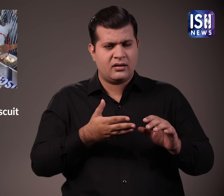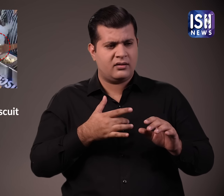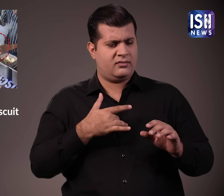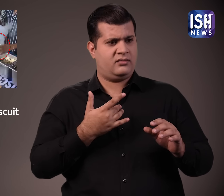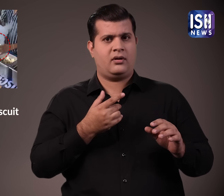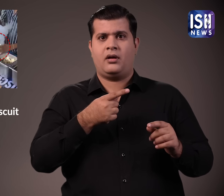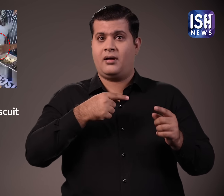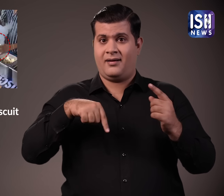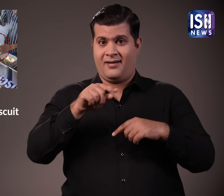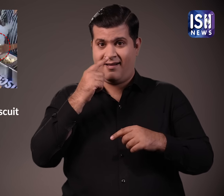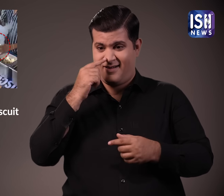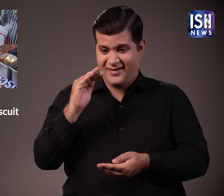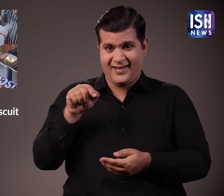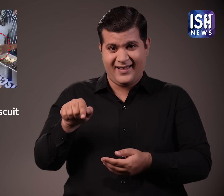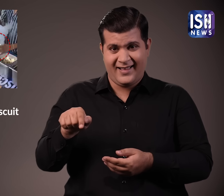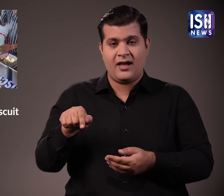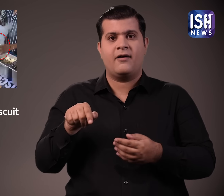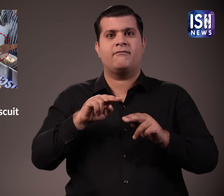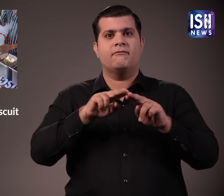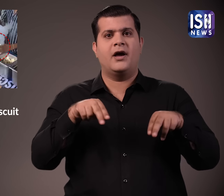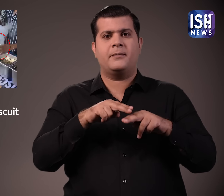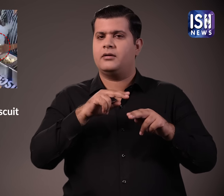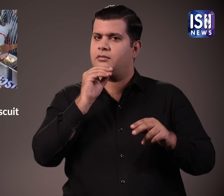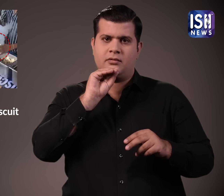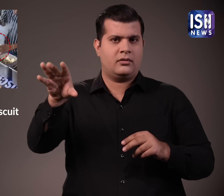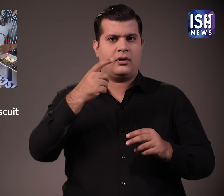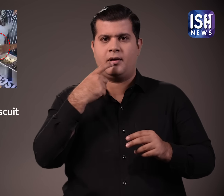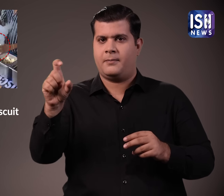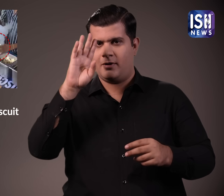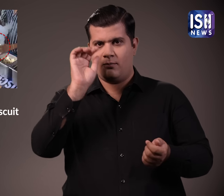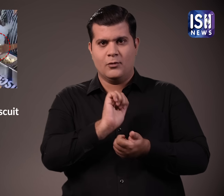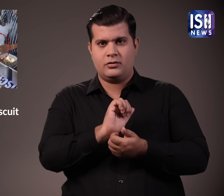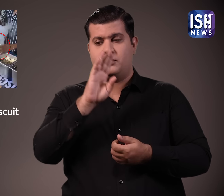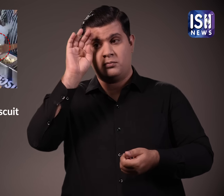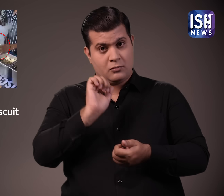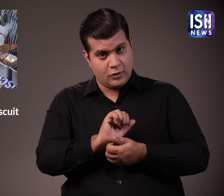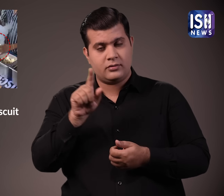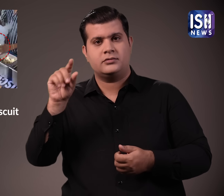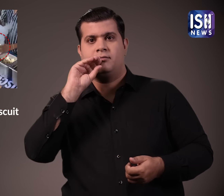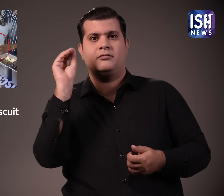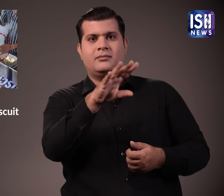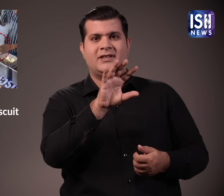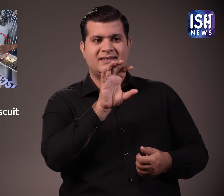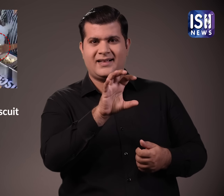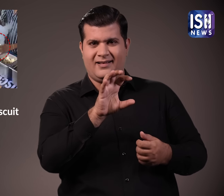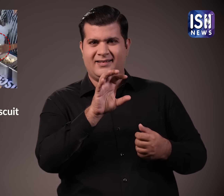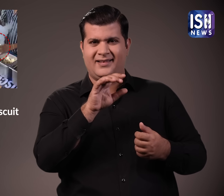chocolates had expired. The girl's family then filed a complaint with the police who then informed the state health department to